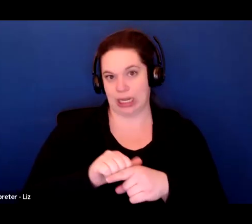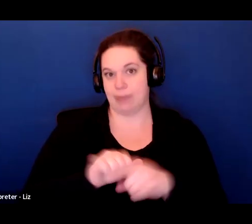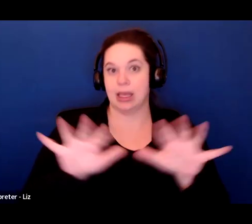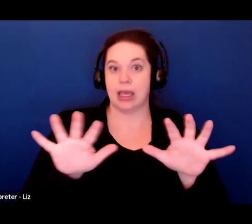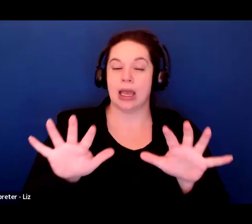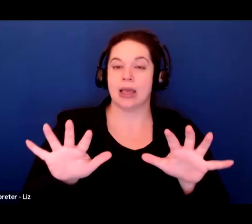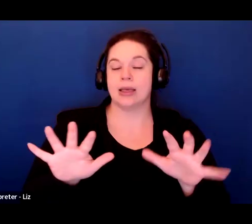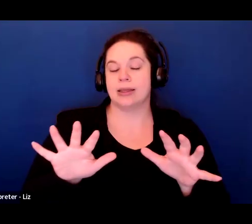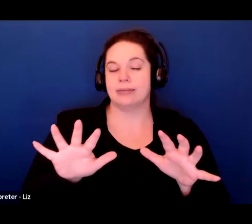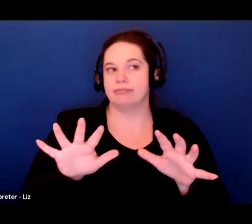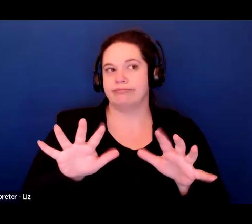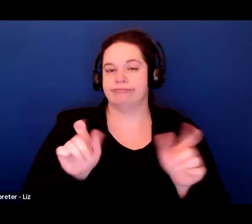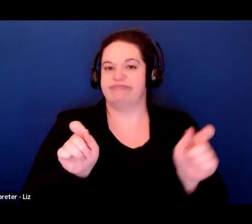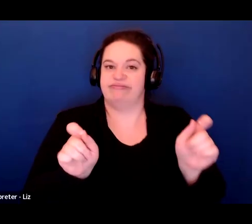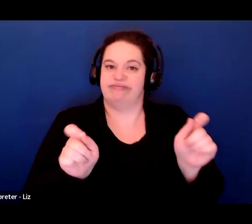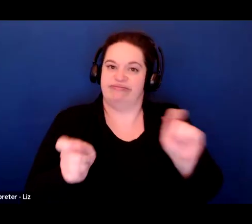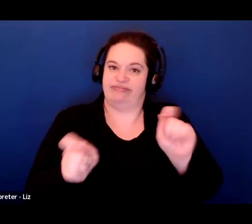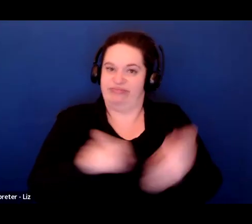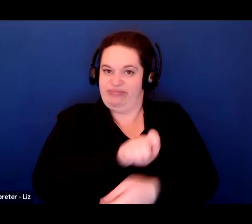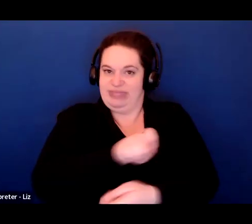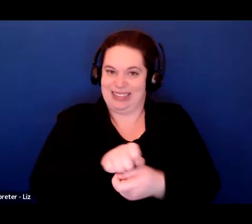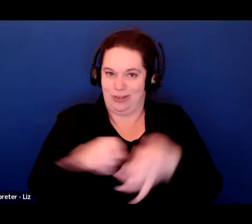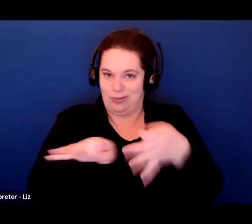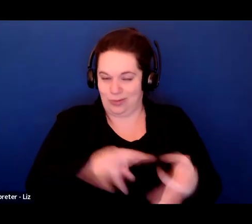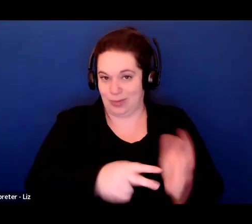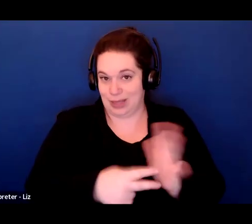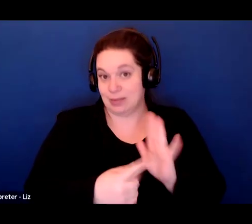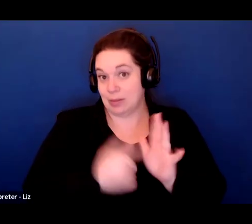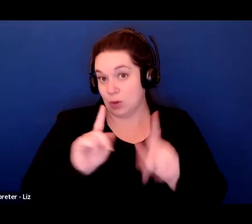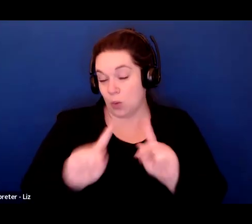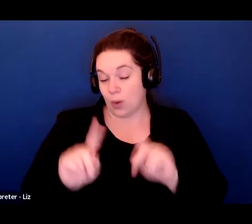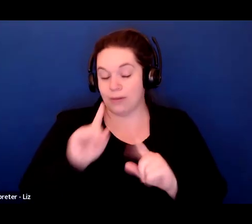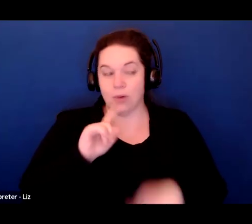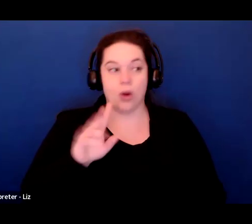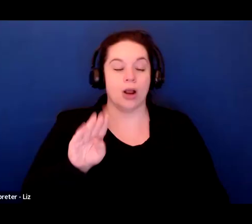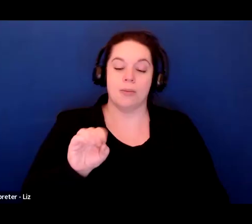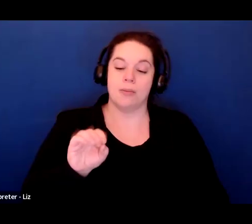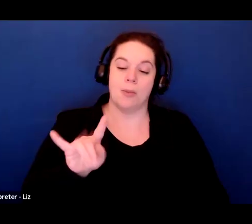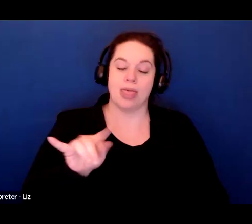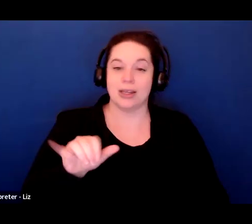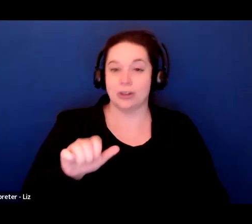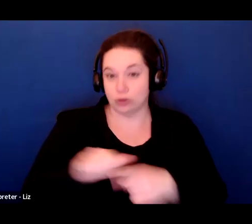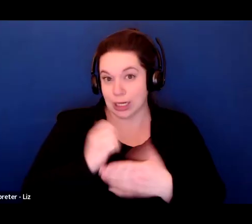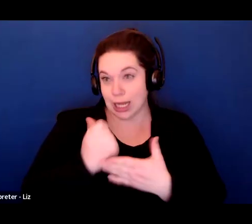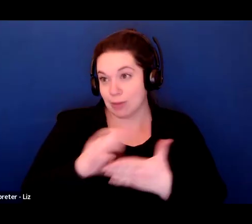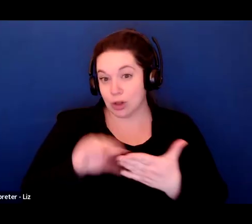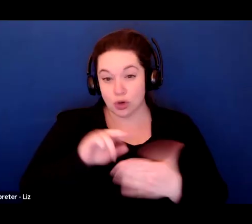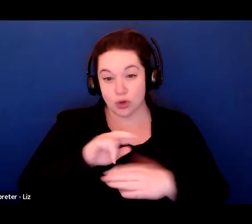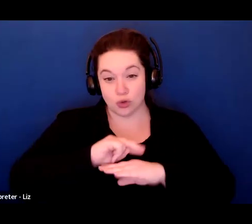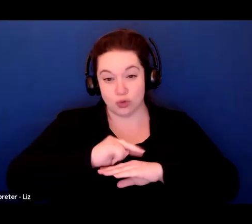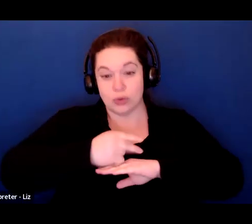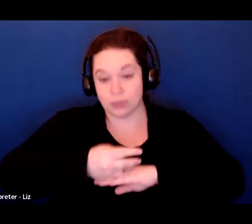into several different things. So I have heard of people going for mobility training to help to learn to turn themselves in